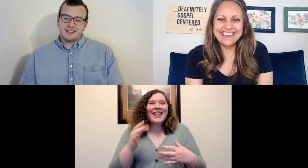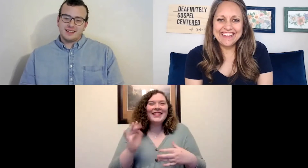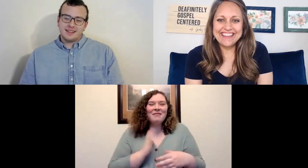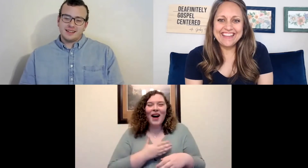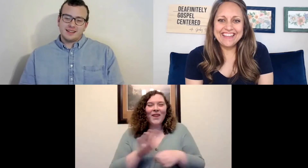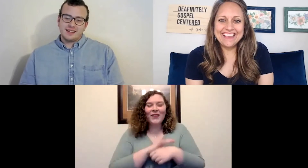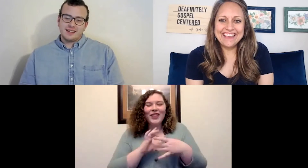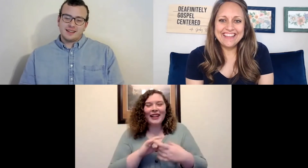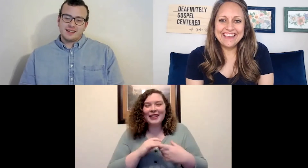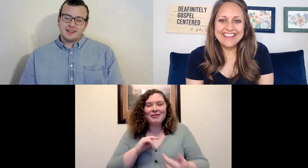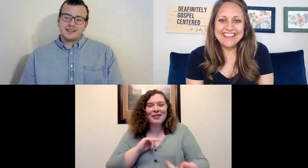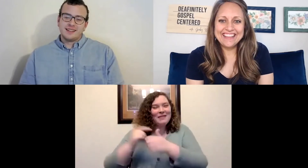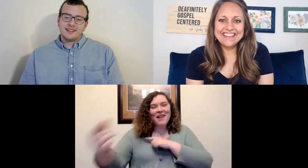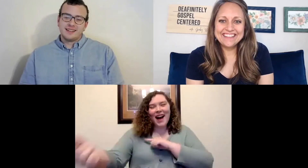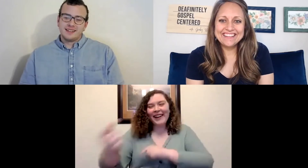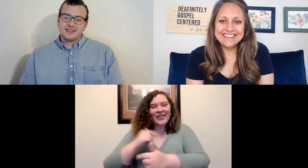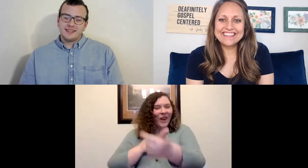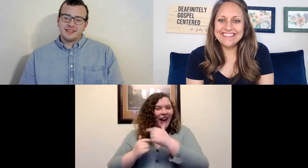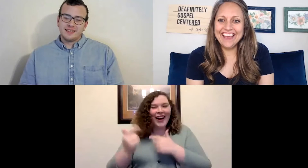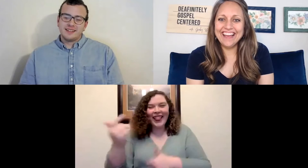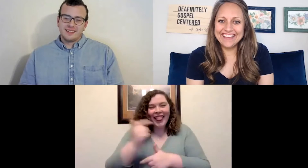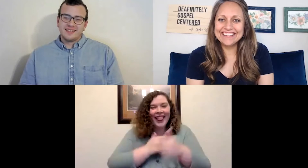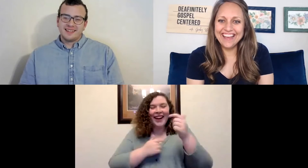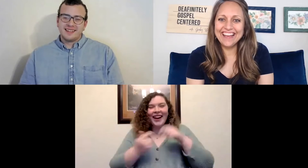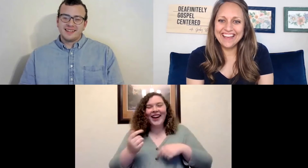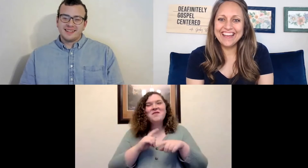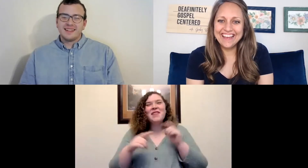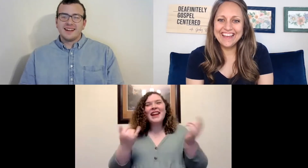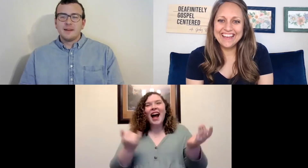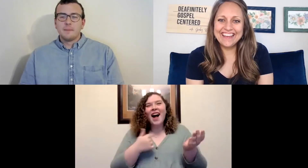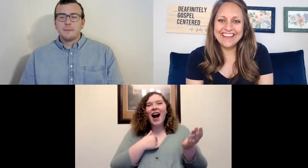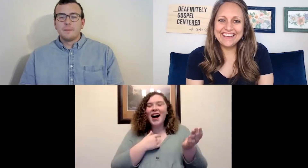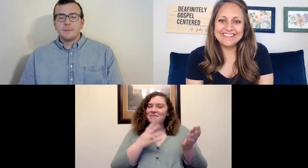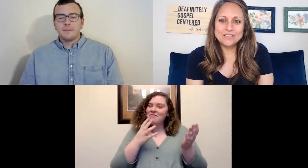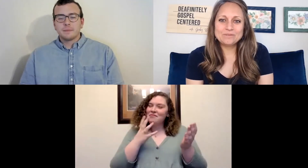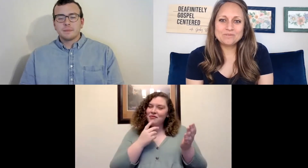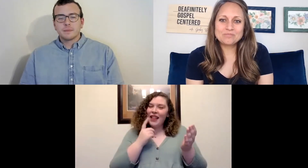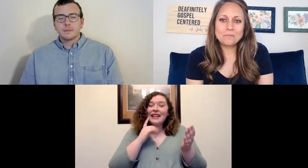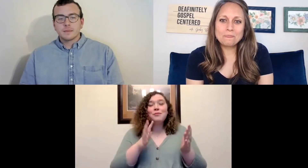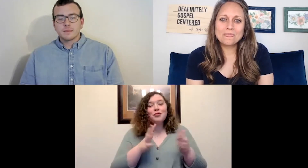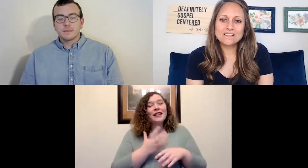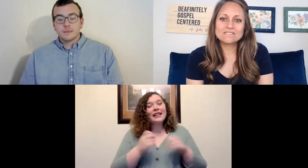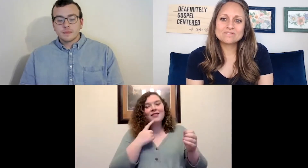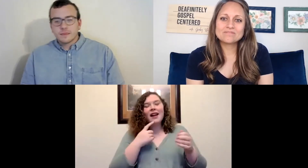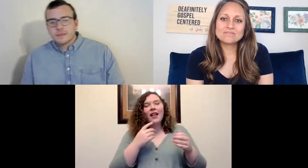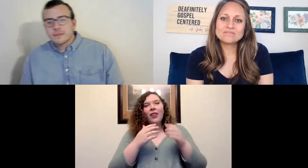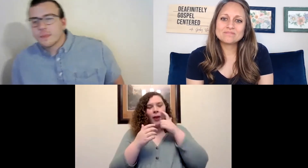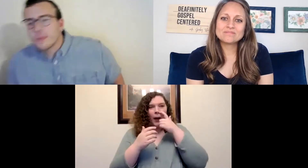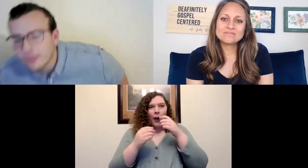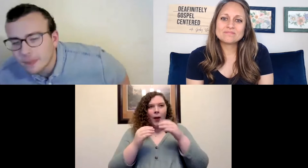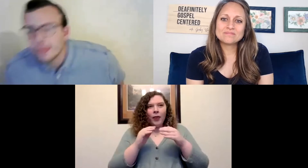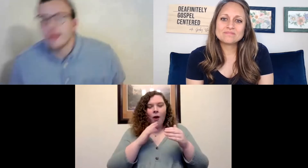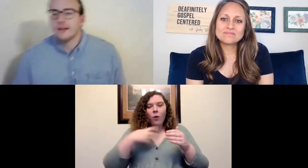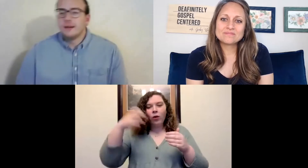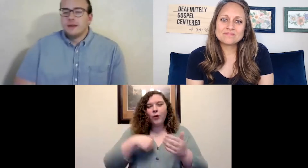So... oh, yeah, that's our relationship. There's a lot Yeah. of back and forth like that. But now I really